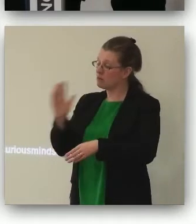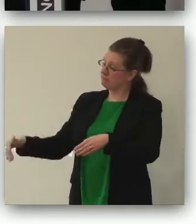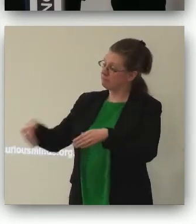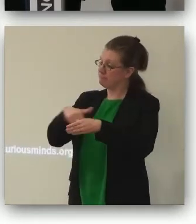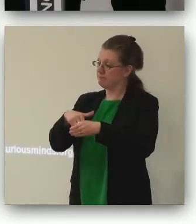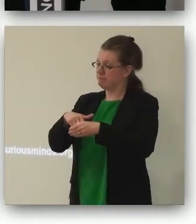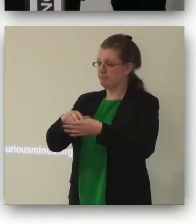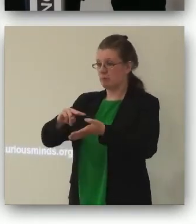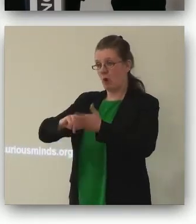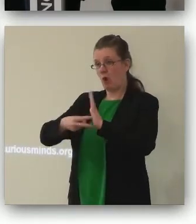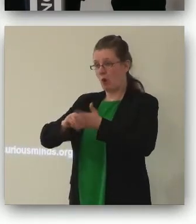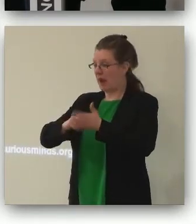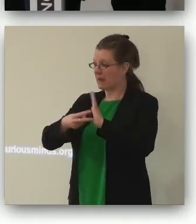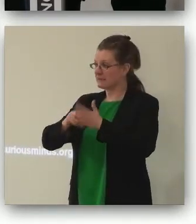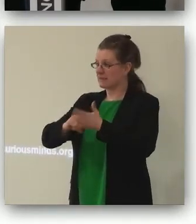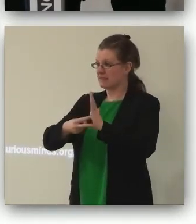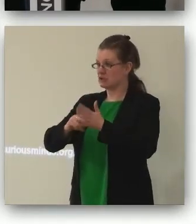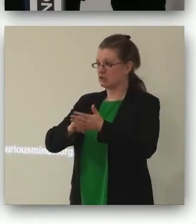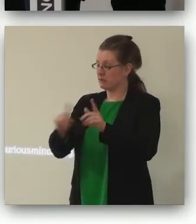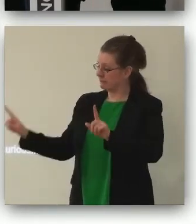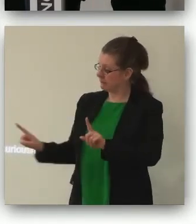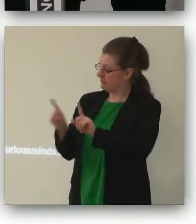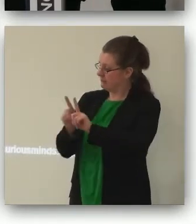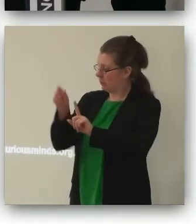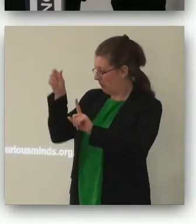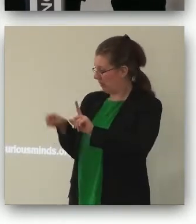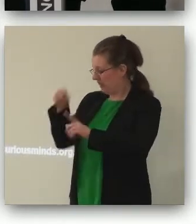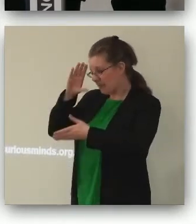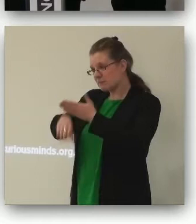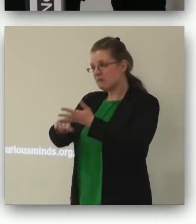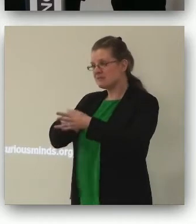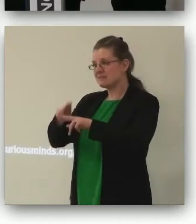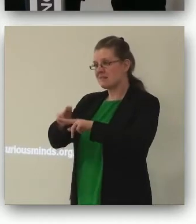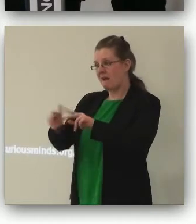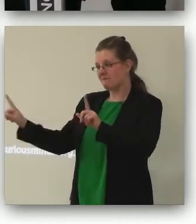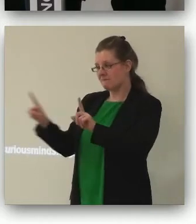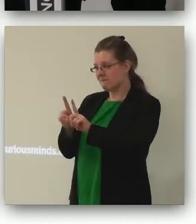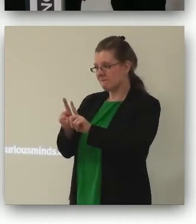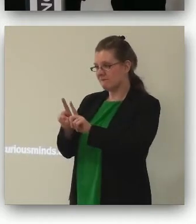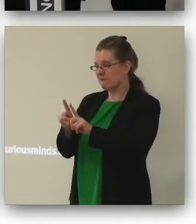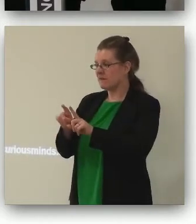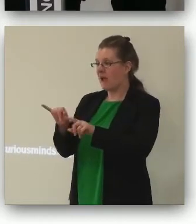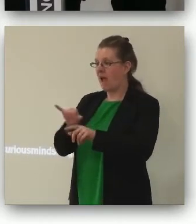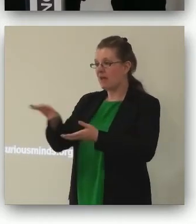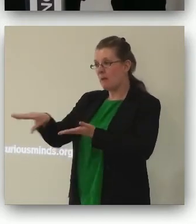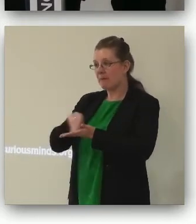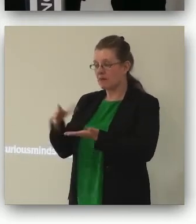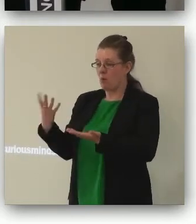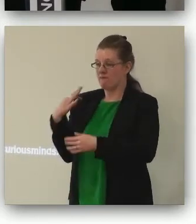an organisation alongside an experienced member of staff. And this can be paid or it can be